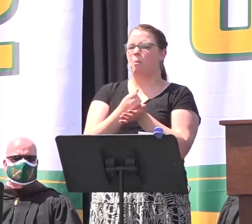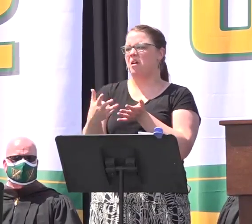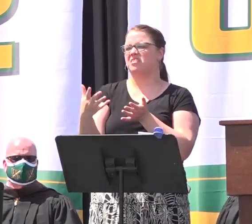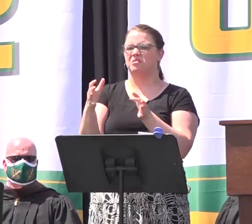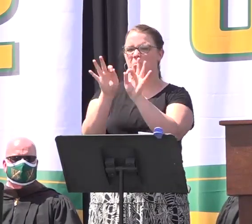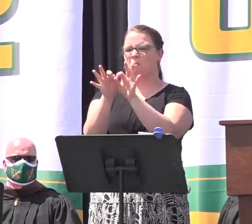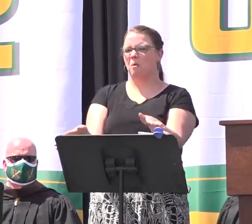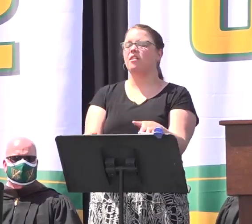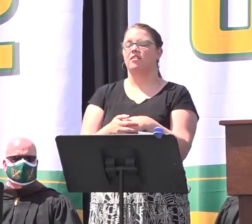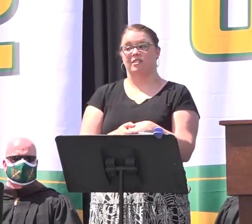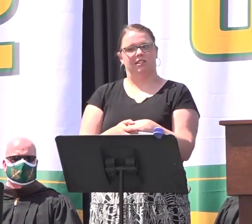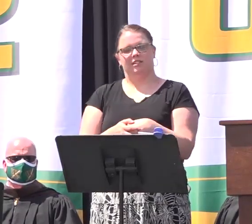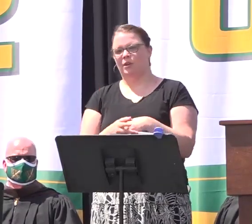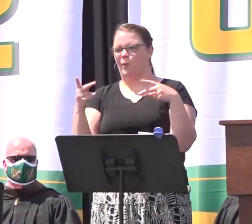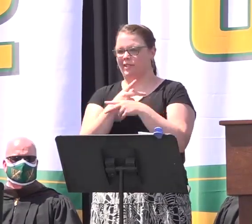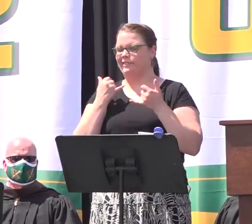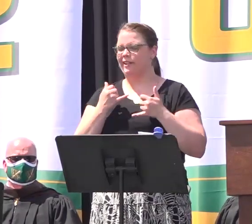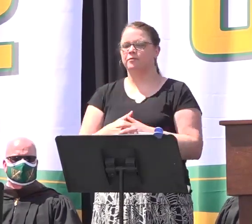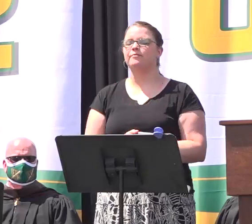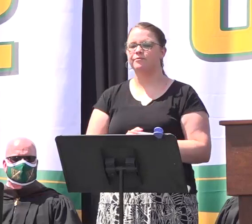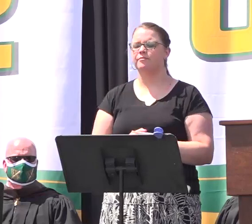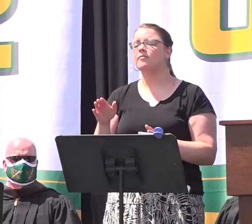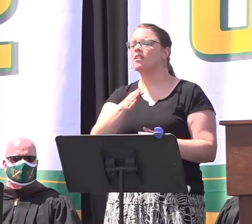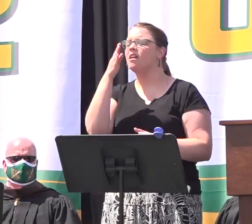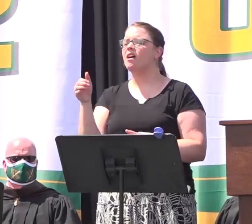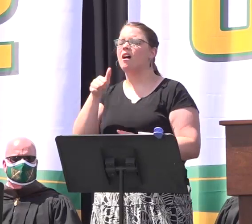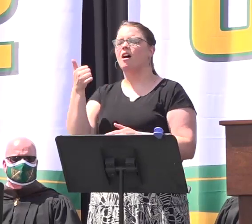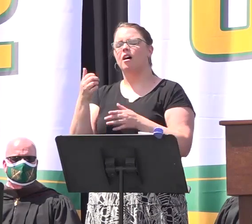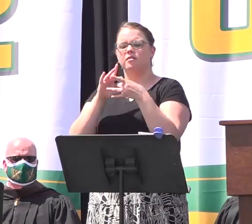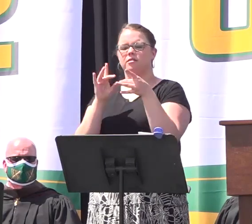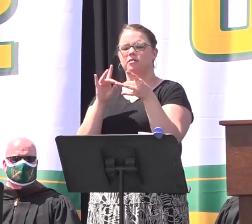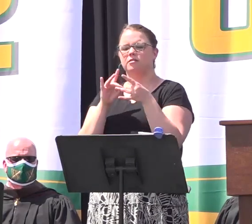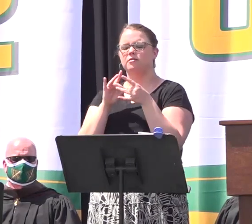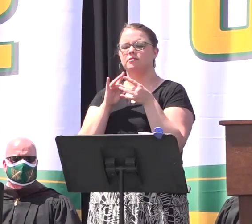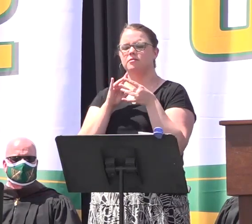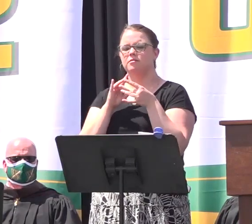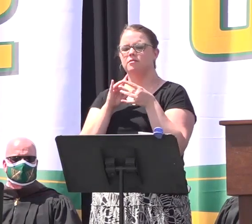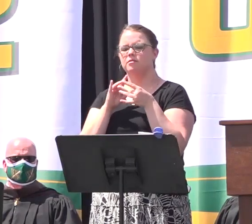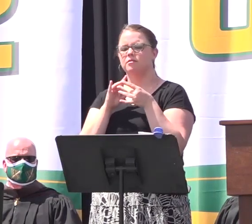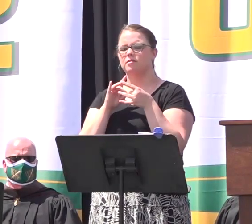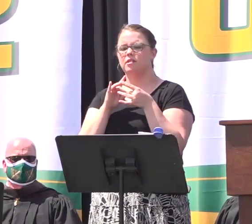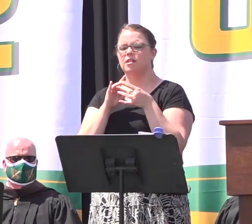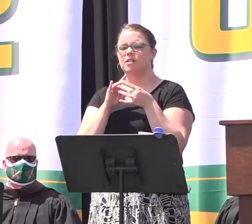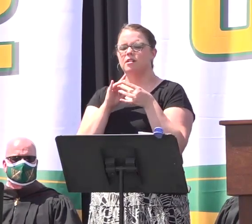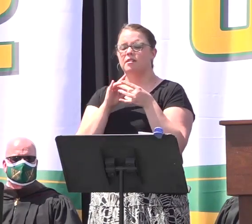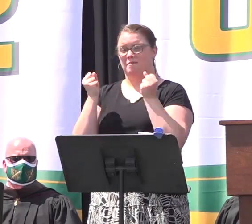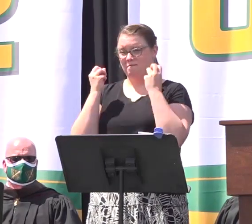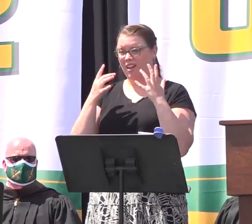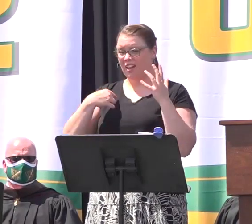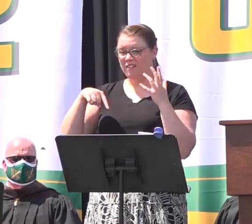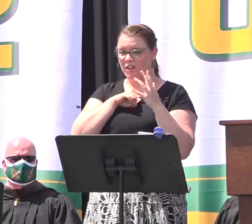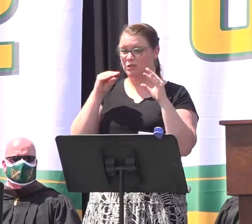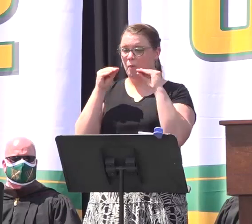now. Another observation, most of us are more particular about what we put on our hamburgers than what we put into our